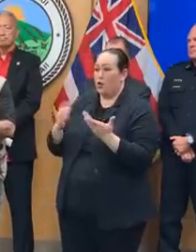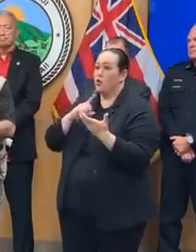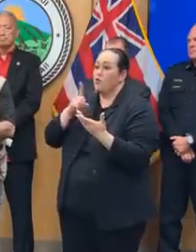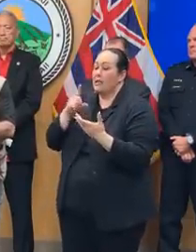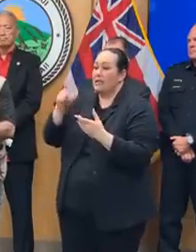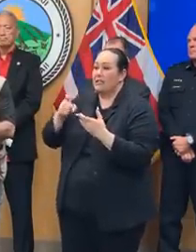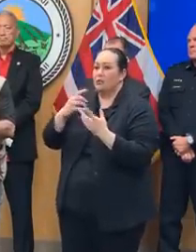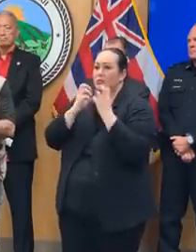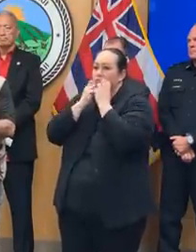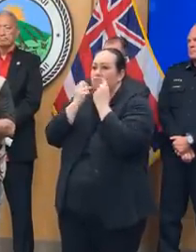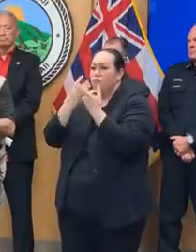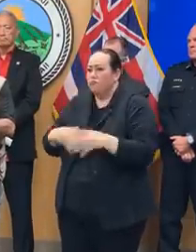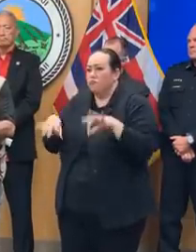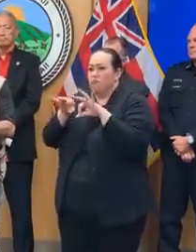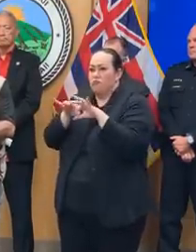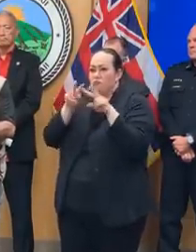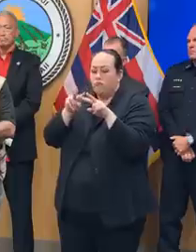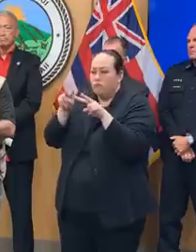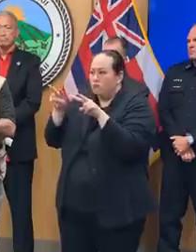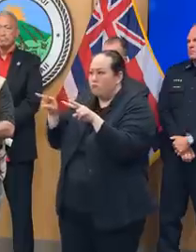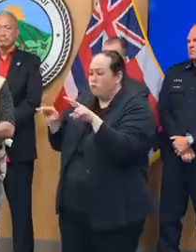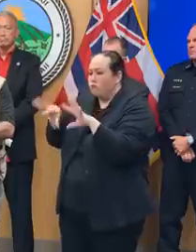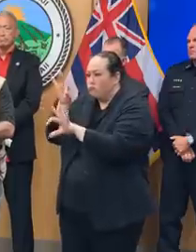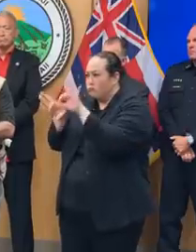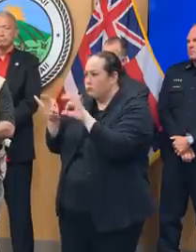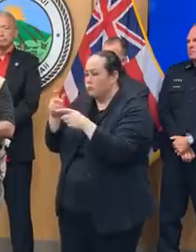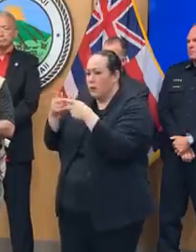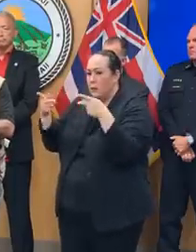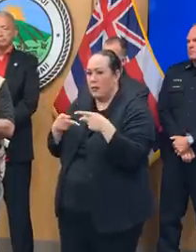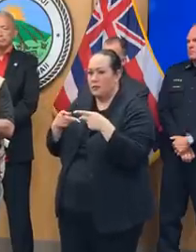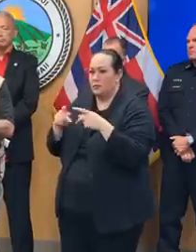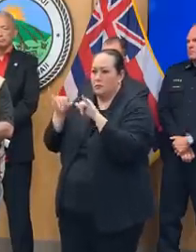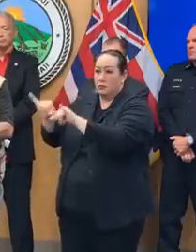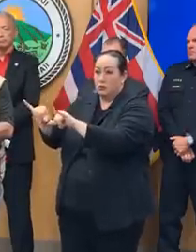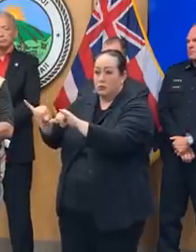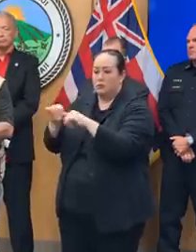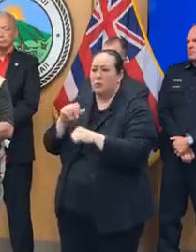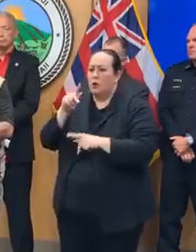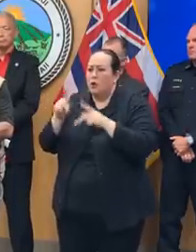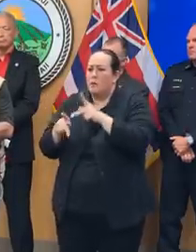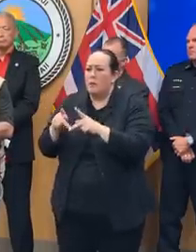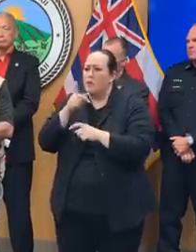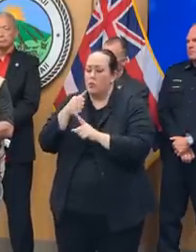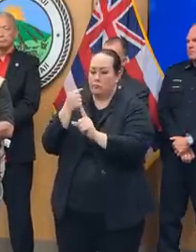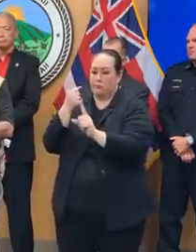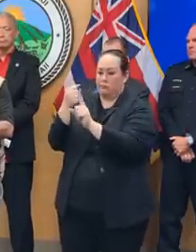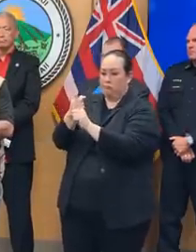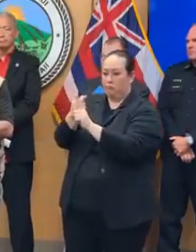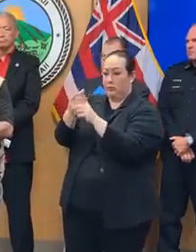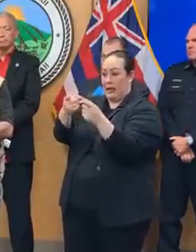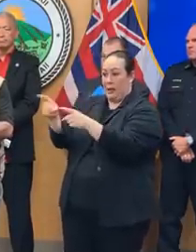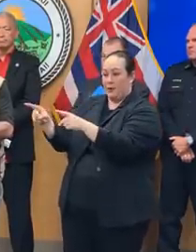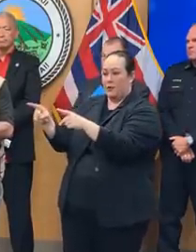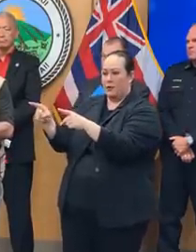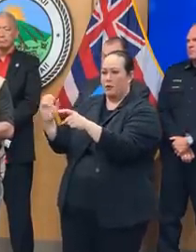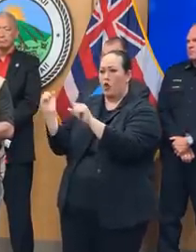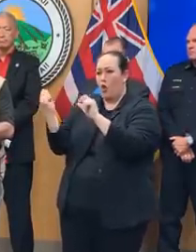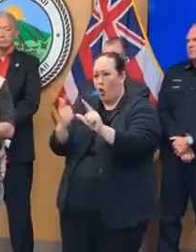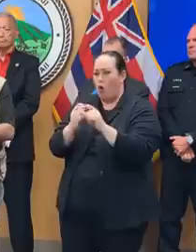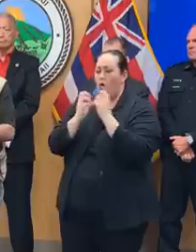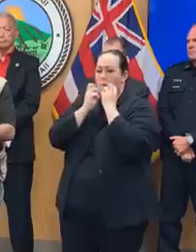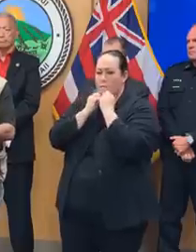But we will make sure that while those solutions are being developed, that the people who are impacted by this disaster get all of the